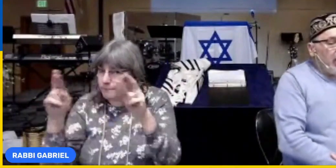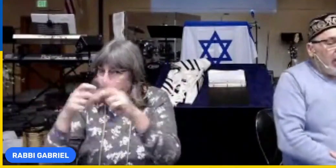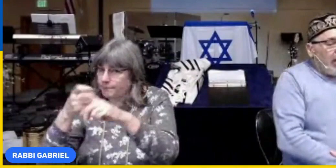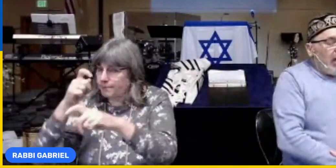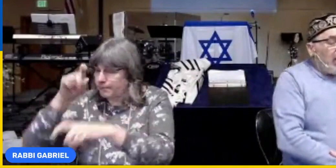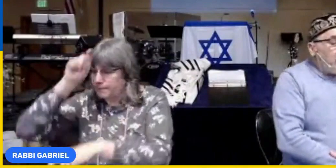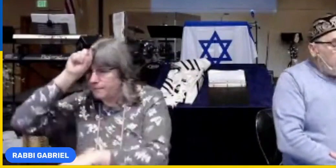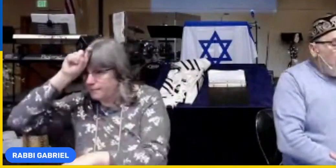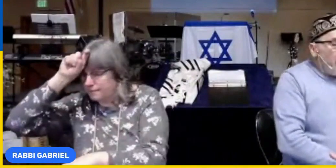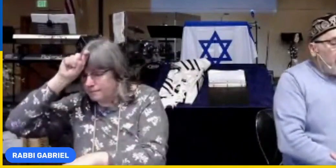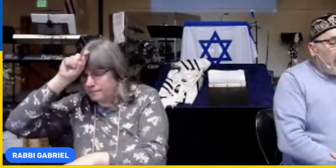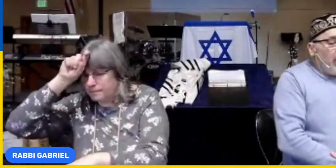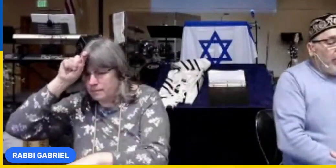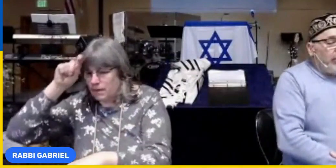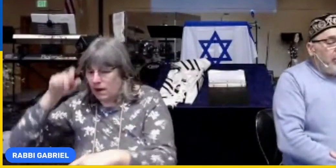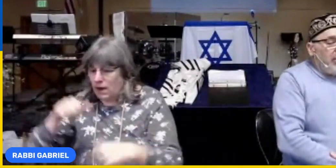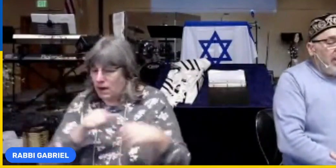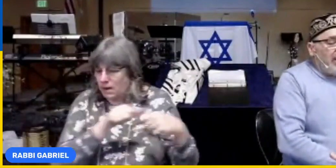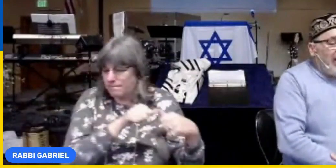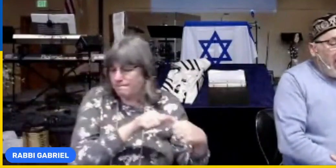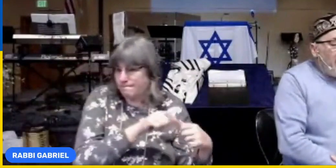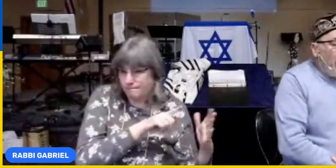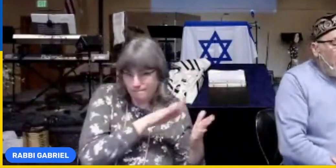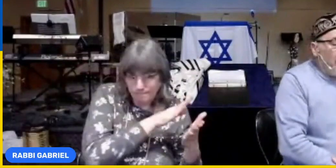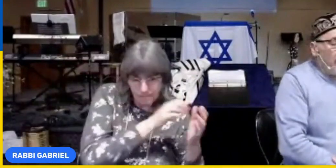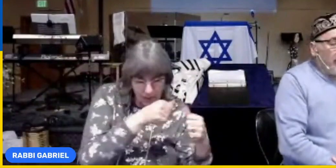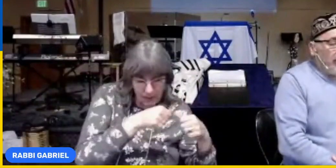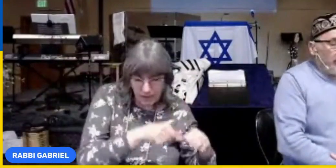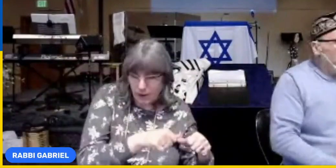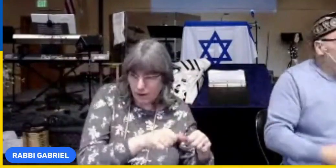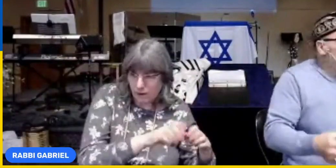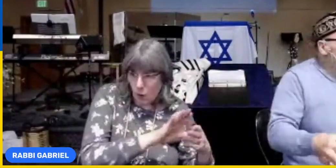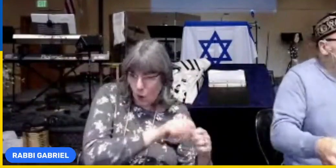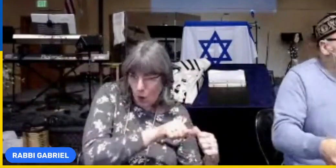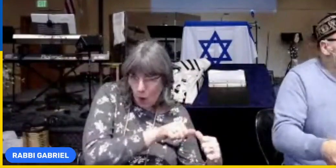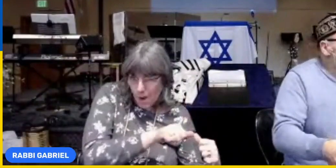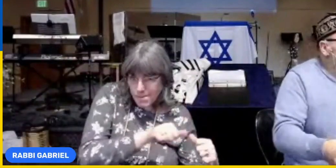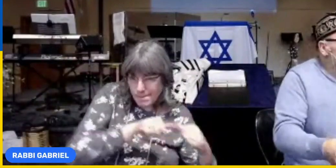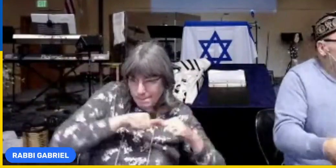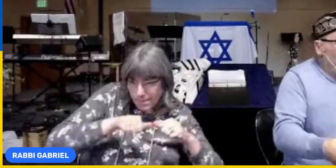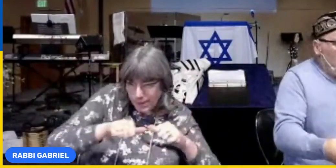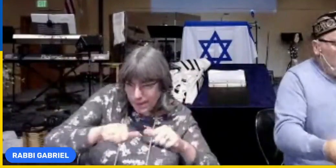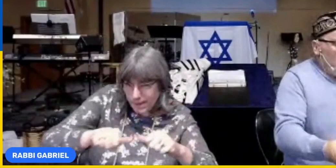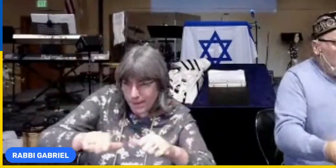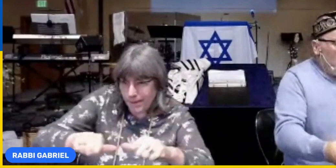Egypt. It runs through the entire Bible.